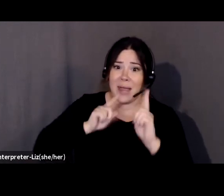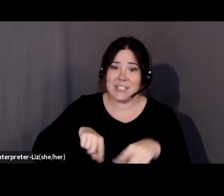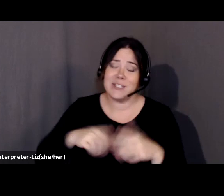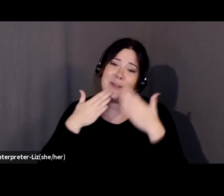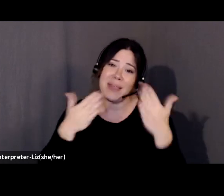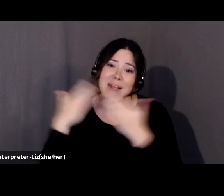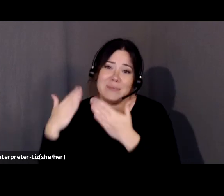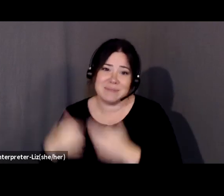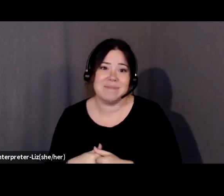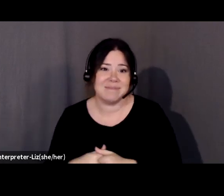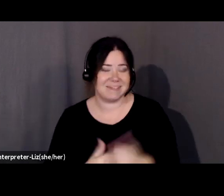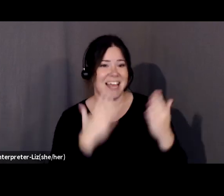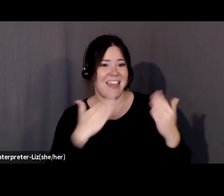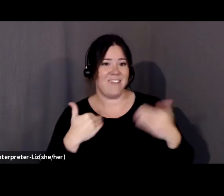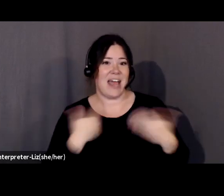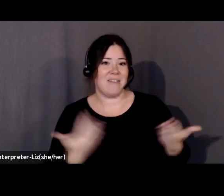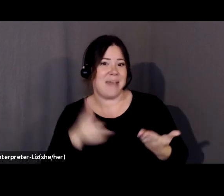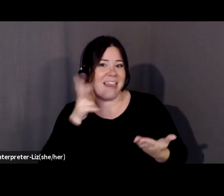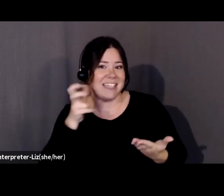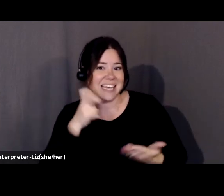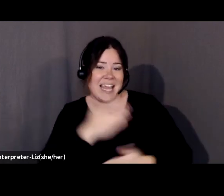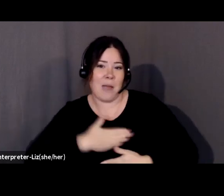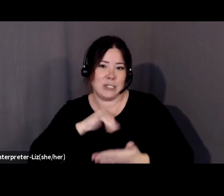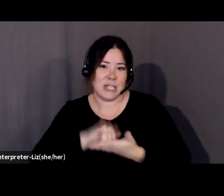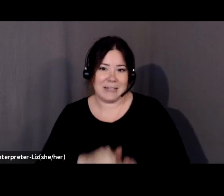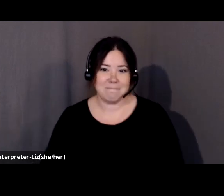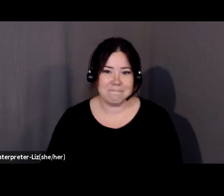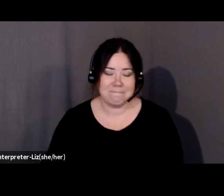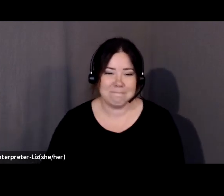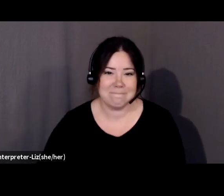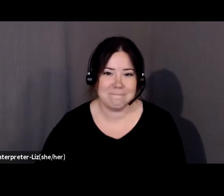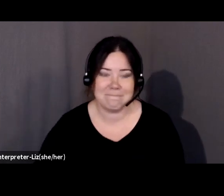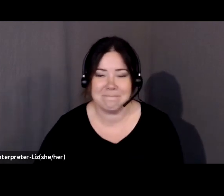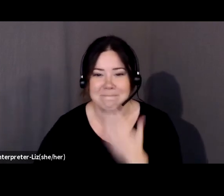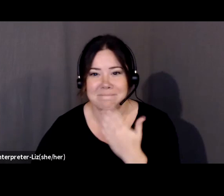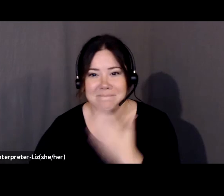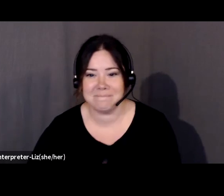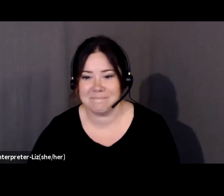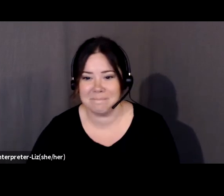much. Thank you for having me. Thank you for listening. I appreciate it. Thank you.